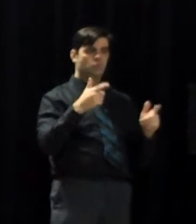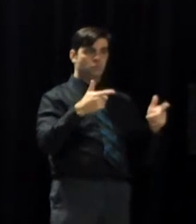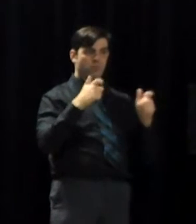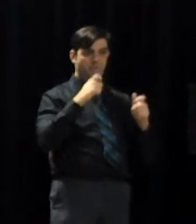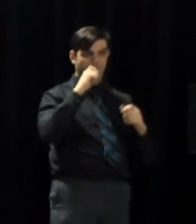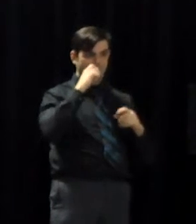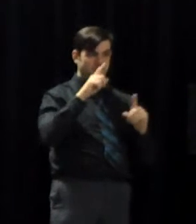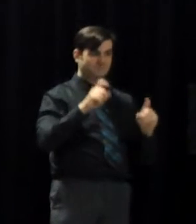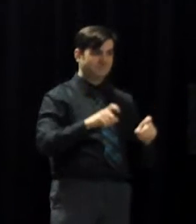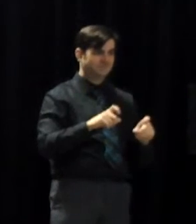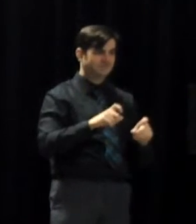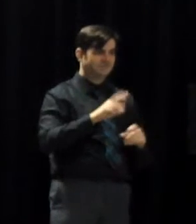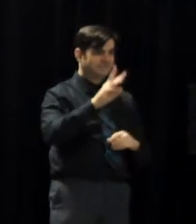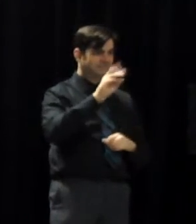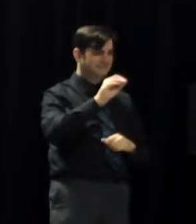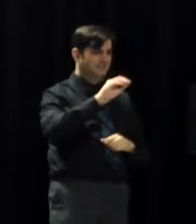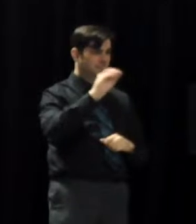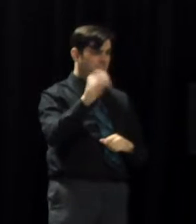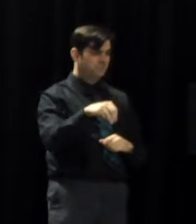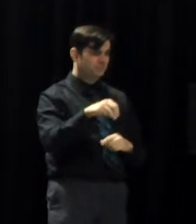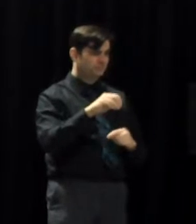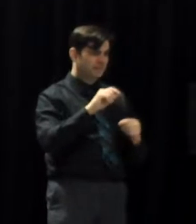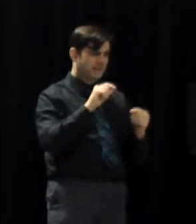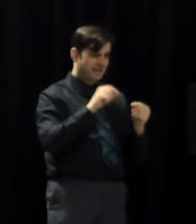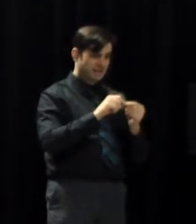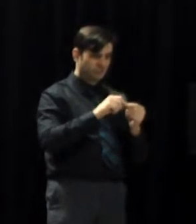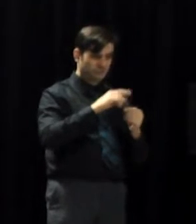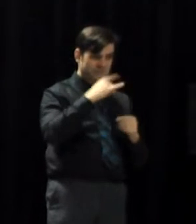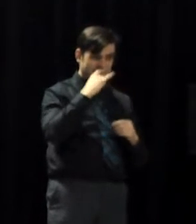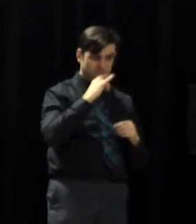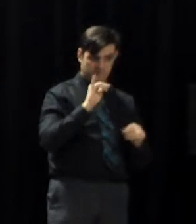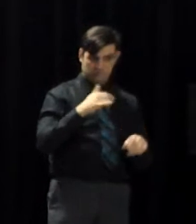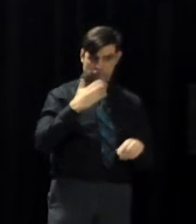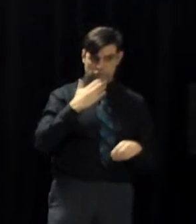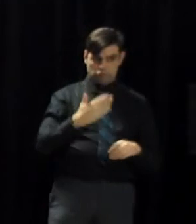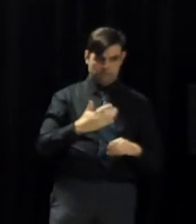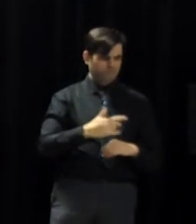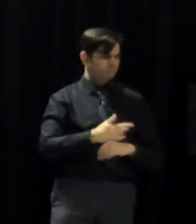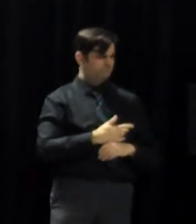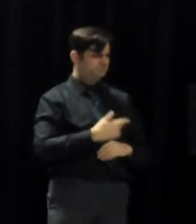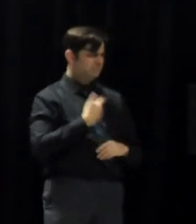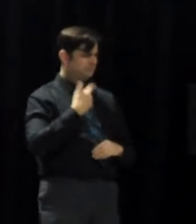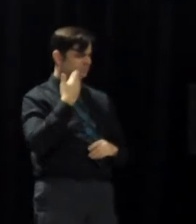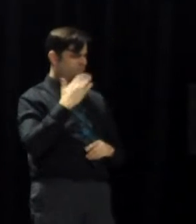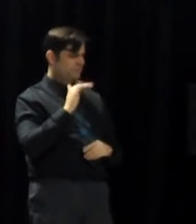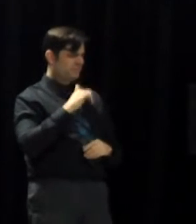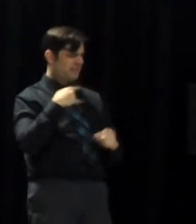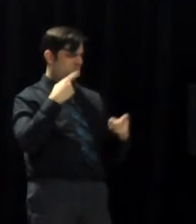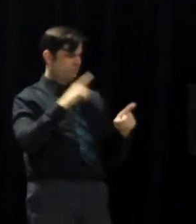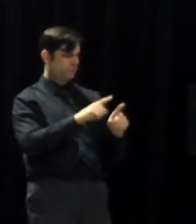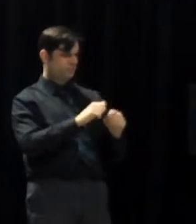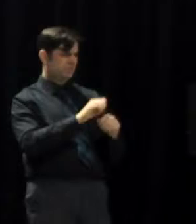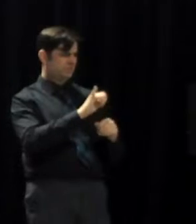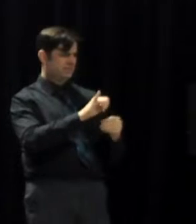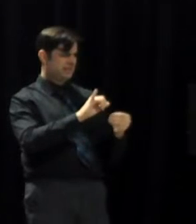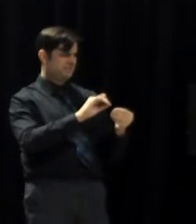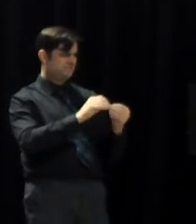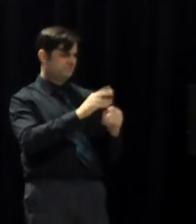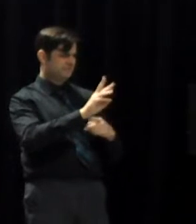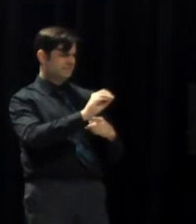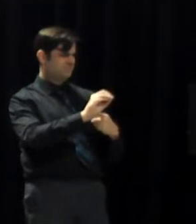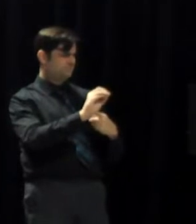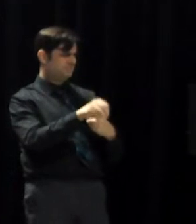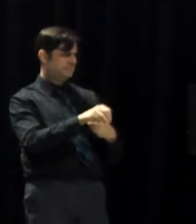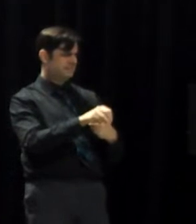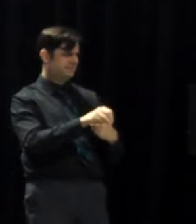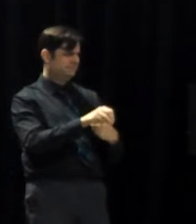I think, I don't know if I agree with that. I will have to talk to our team if they agree with it, that they're 60% accurate or not. But I